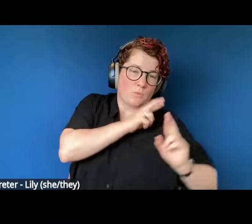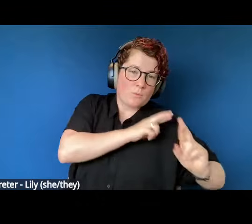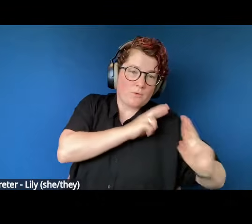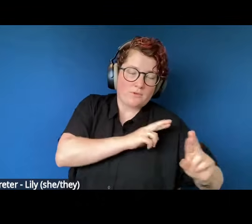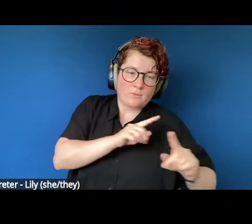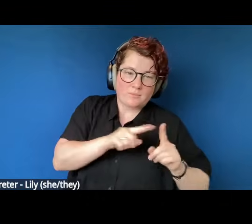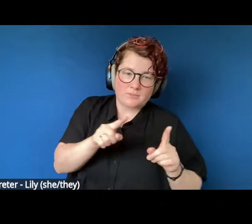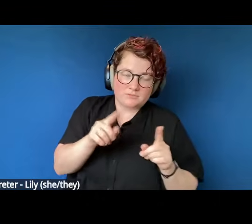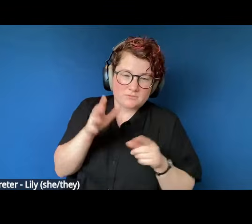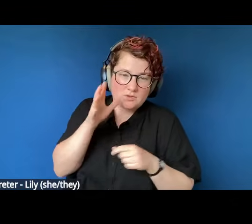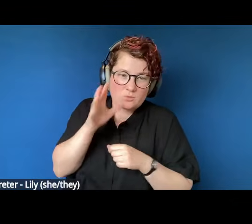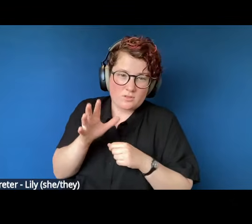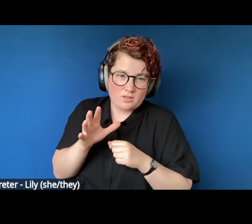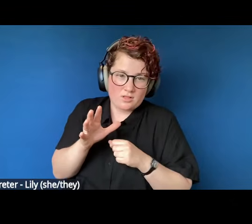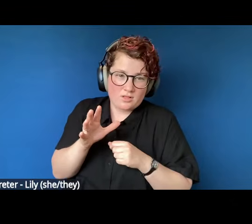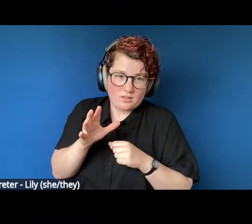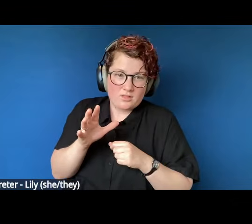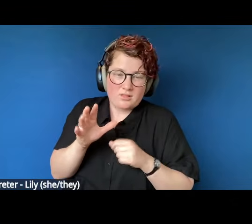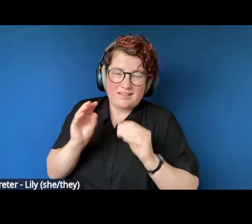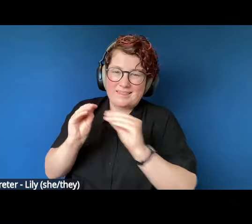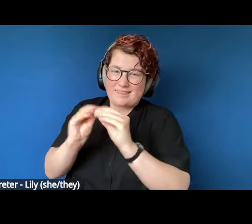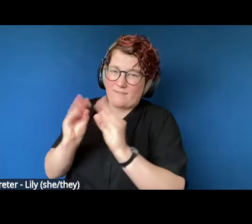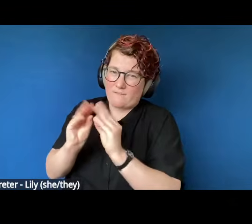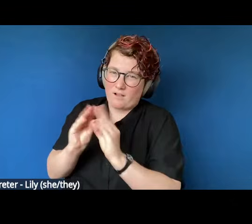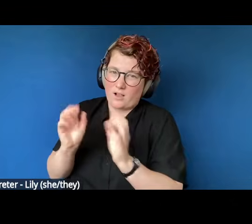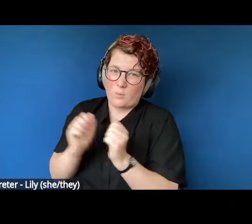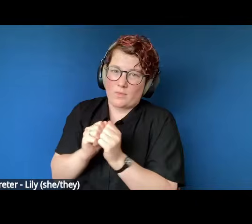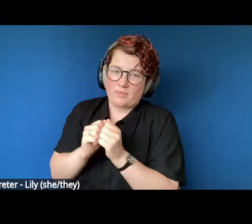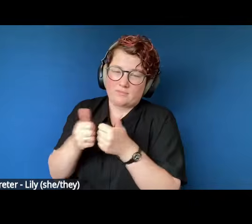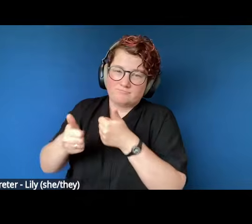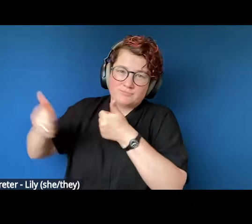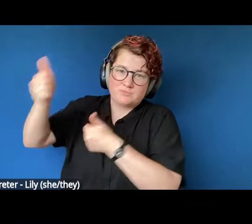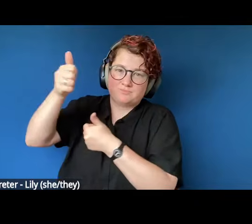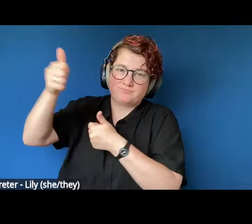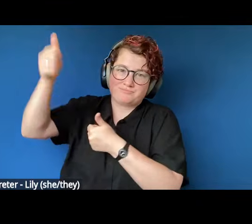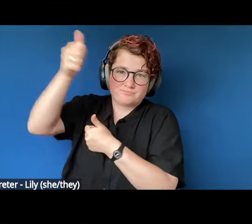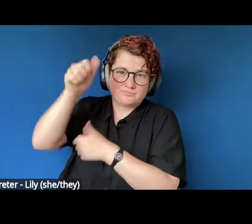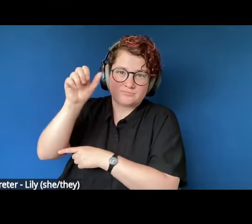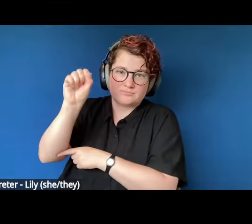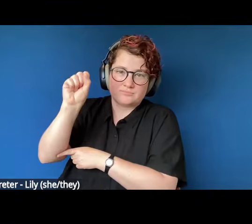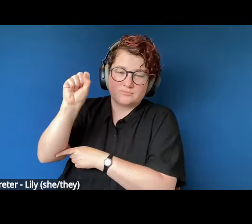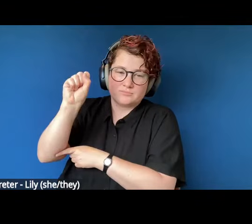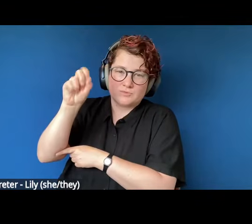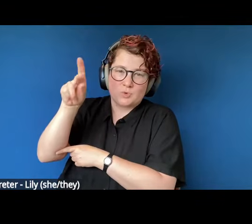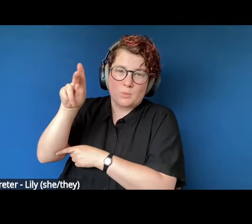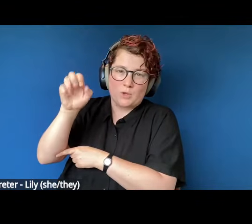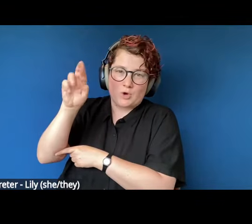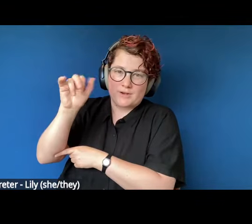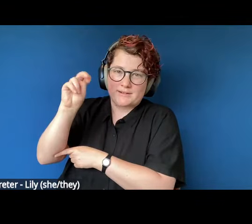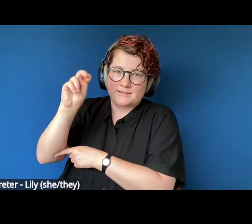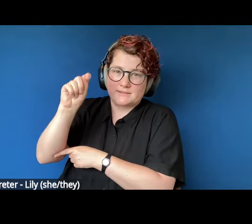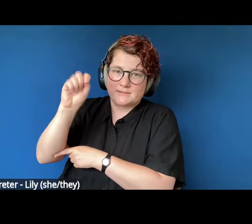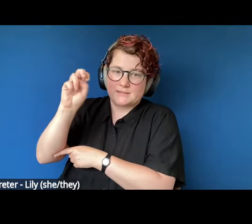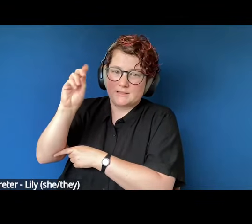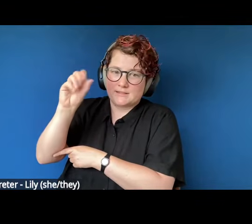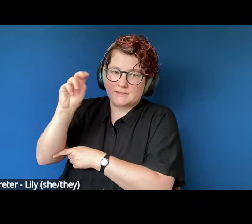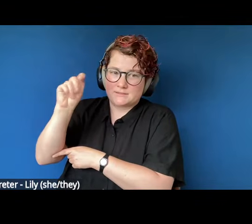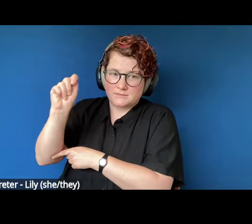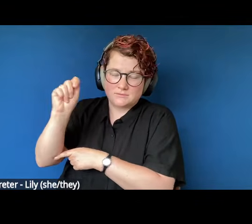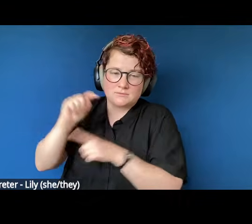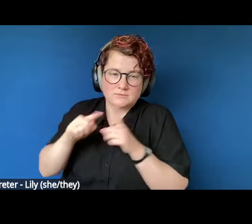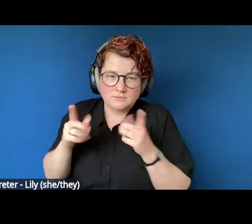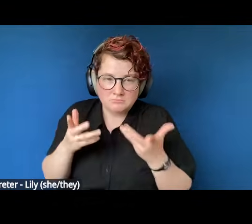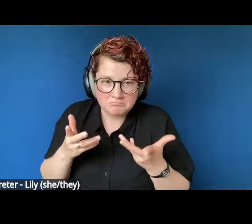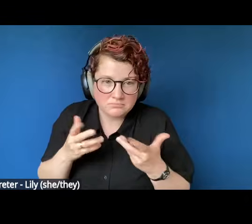superintendent and just to clarify whether or not that's something that you think needs to be put in the motion, or if that's something you would do anyway. Yeah, I